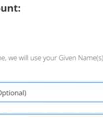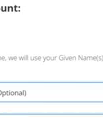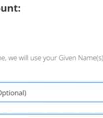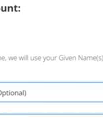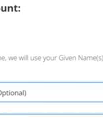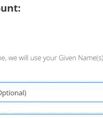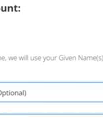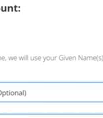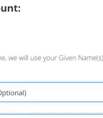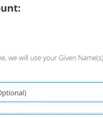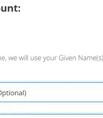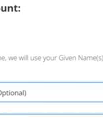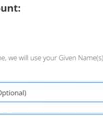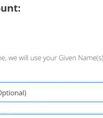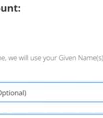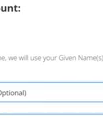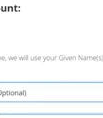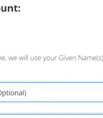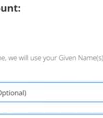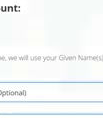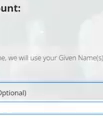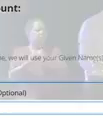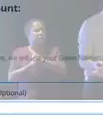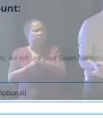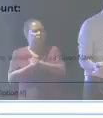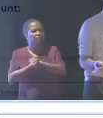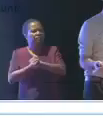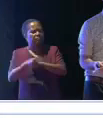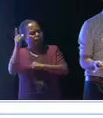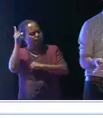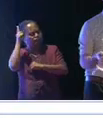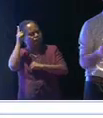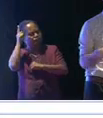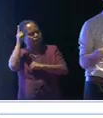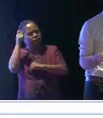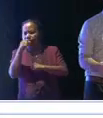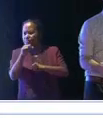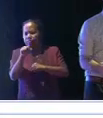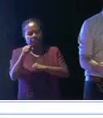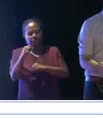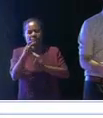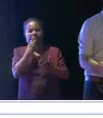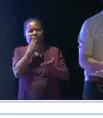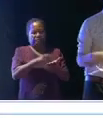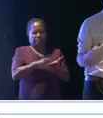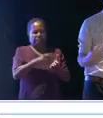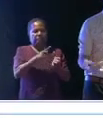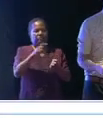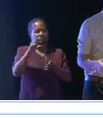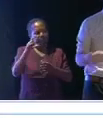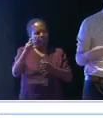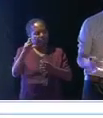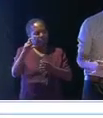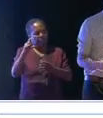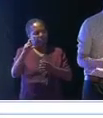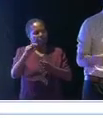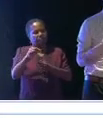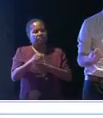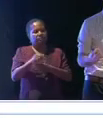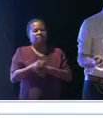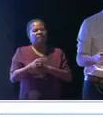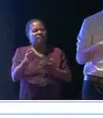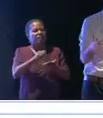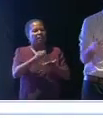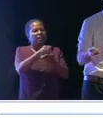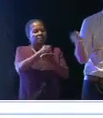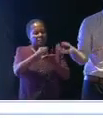MyIRC account. Now, the company owner doesn't necessarily have to be the one registering the account. Okay, so you can have a secretary or